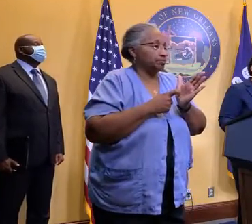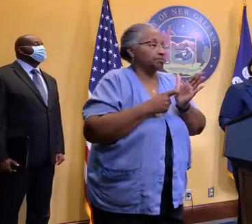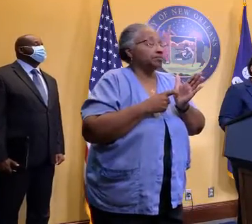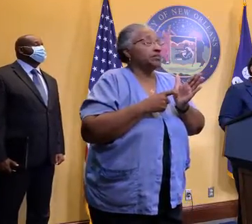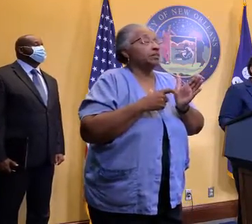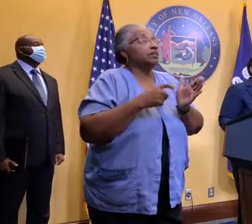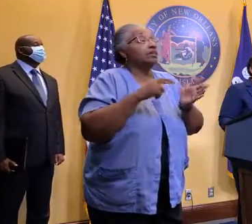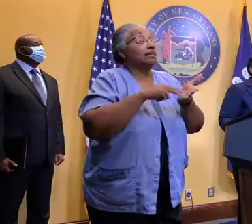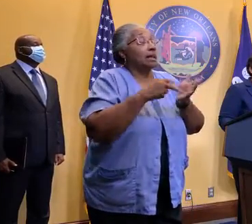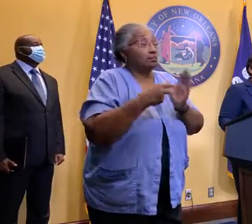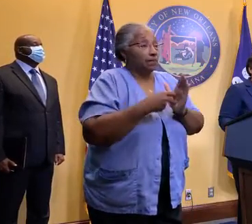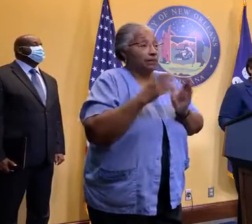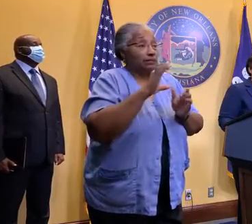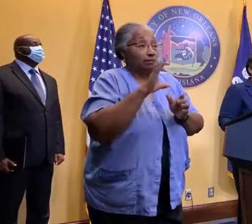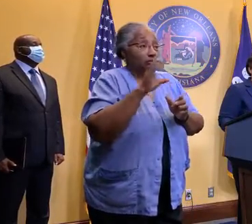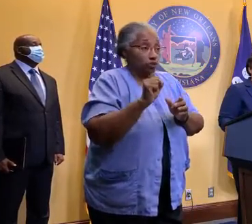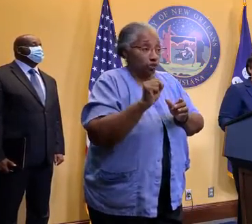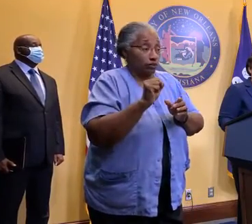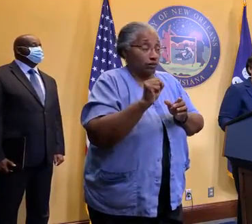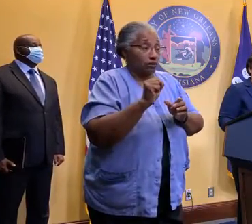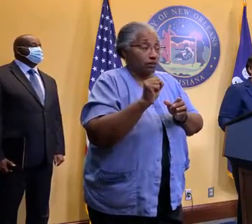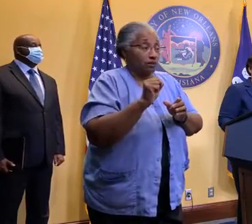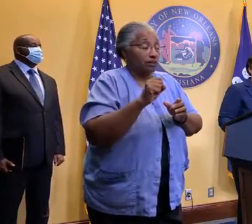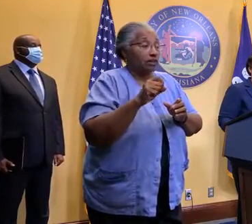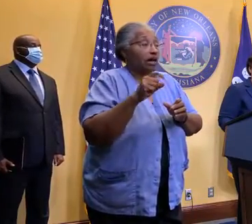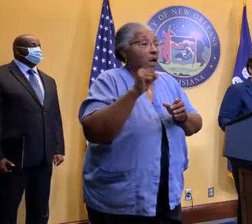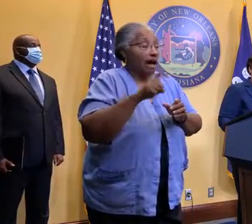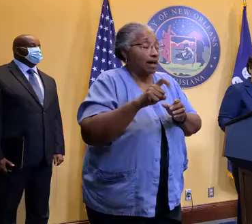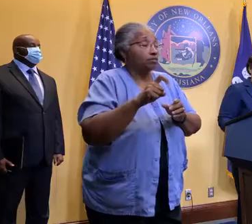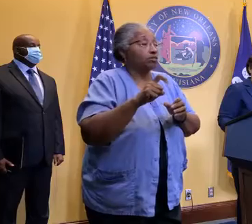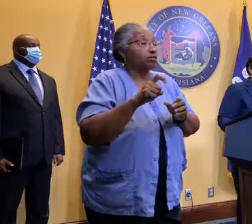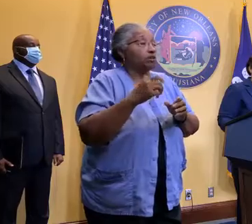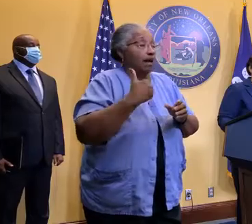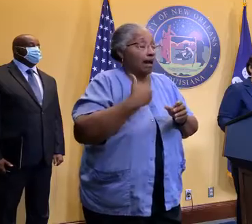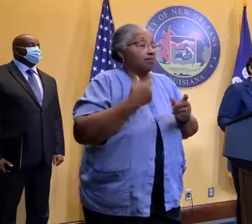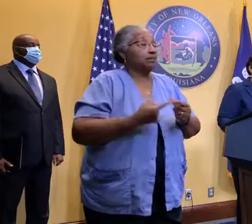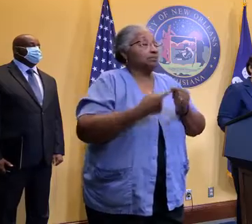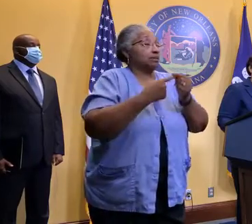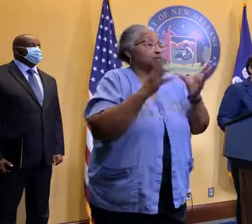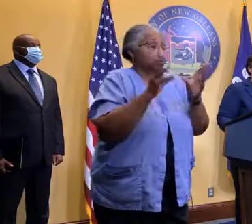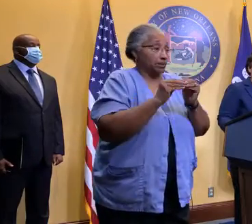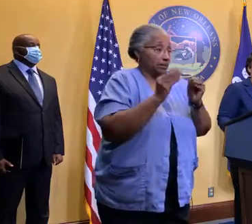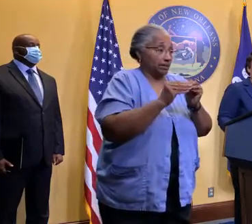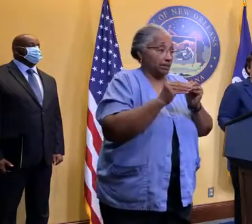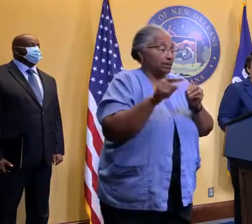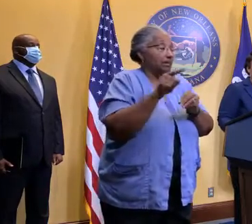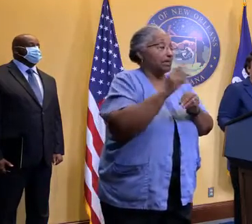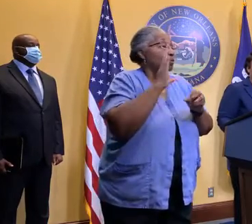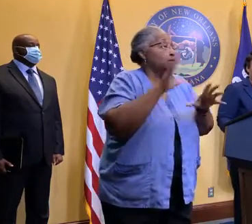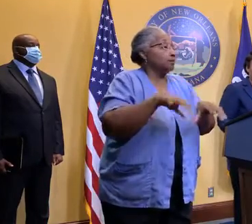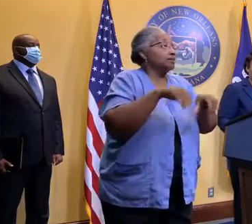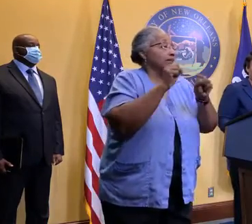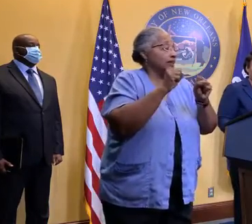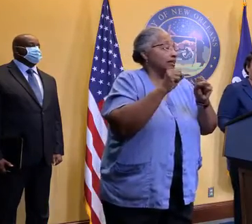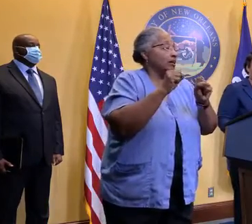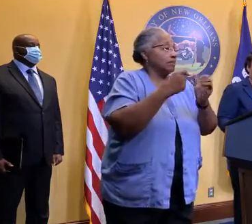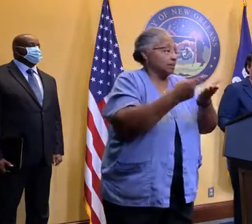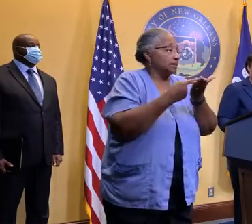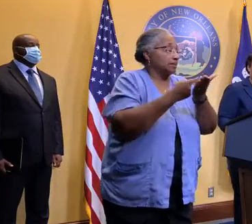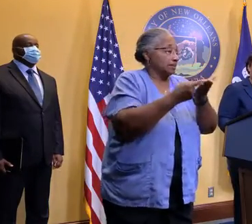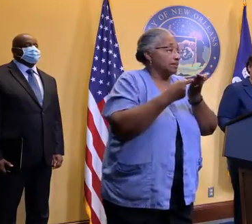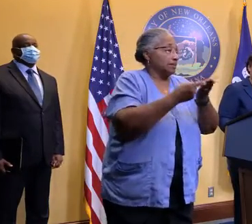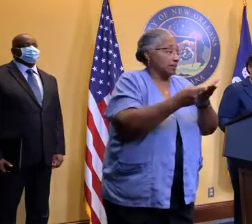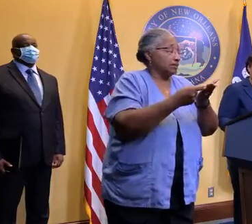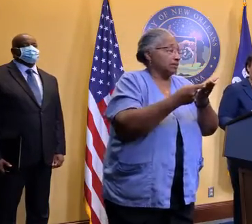them to initiate a special meeting. And they will take up the matter at